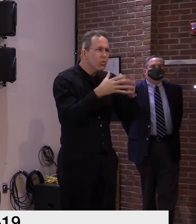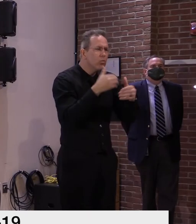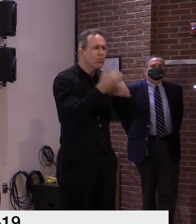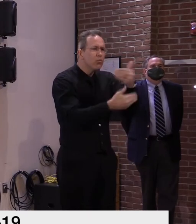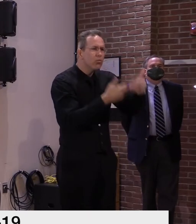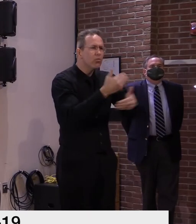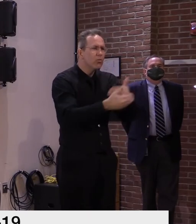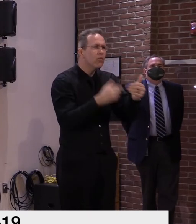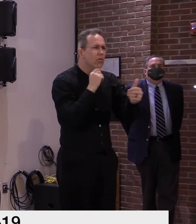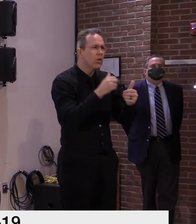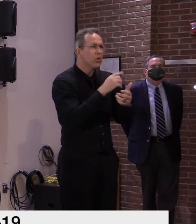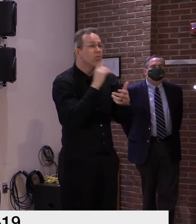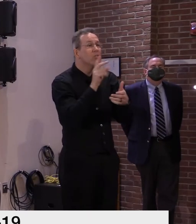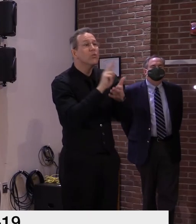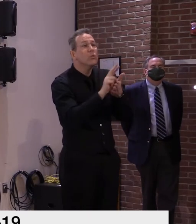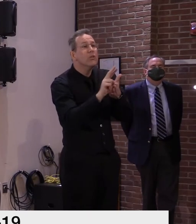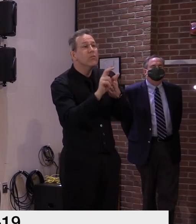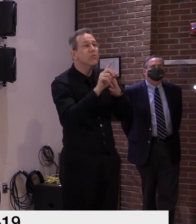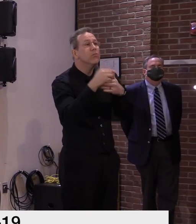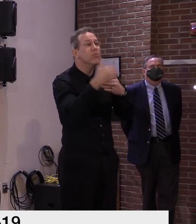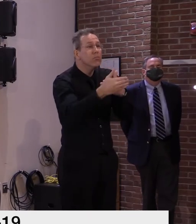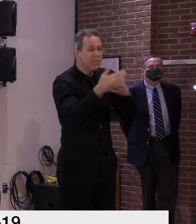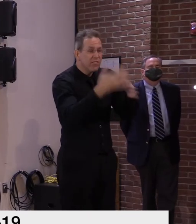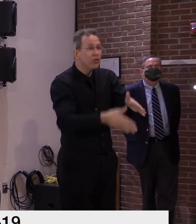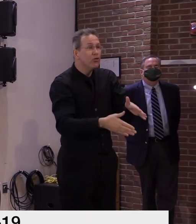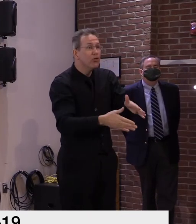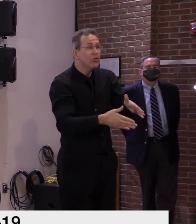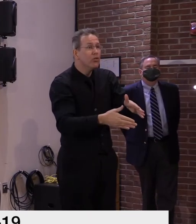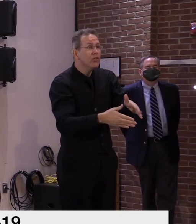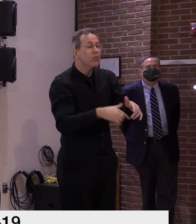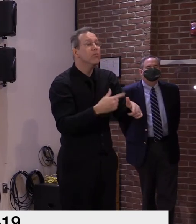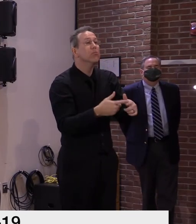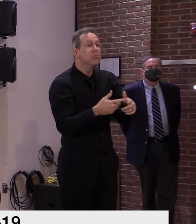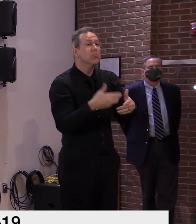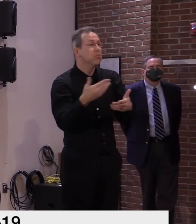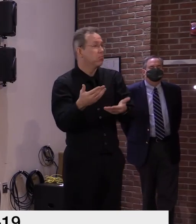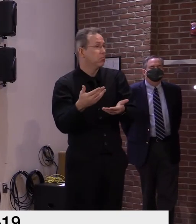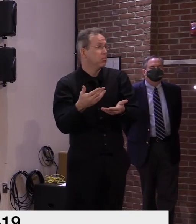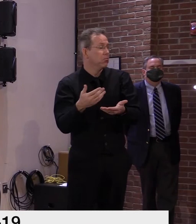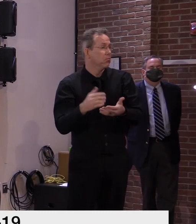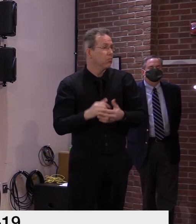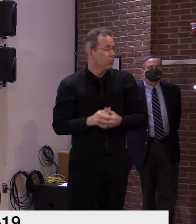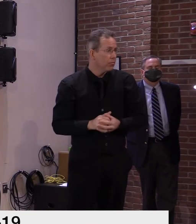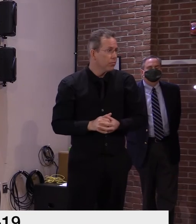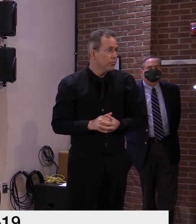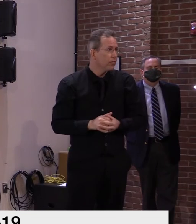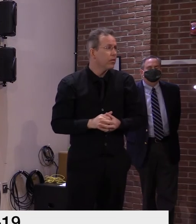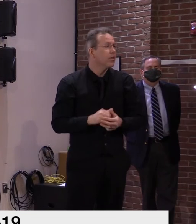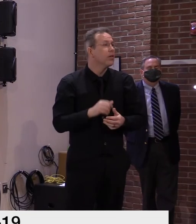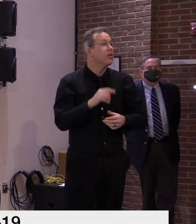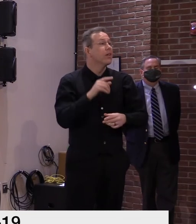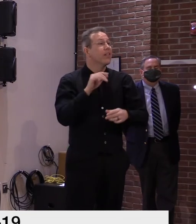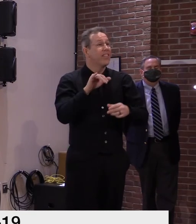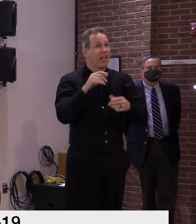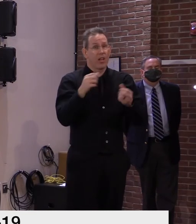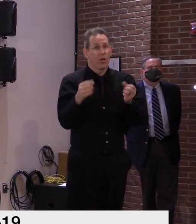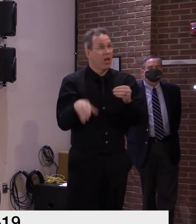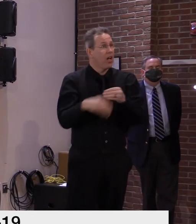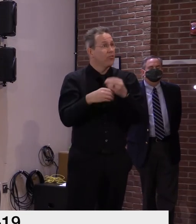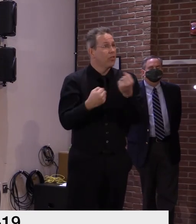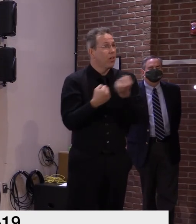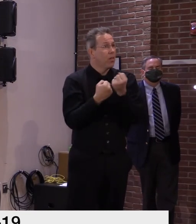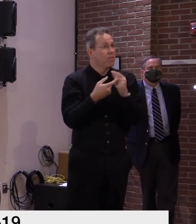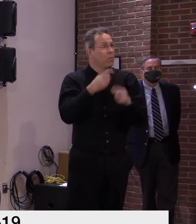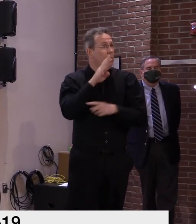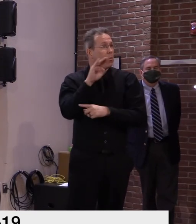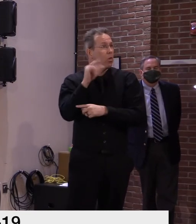two weeks, and we'll be finished with the addition of Walgreens. So it's just an enhancement. So